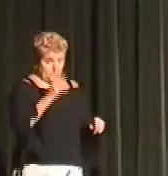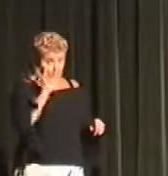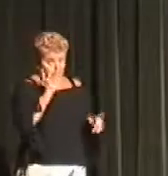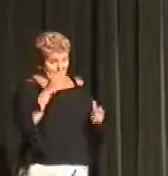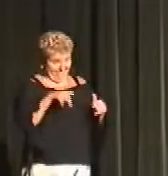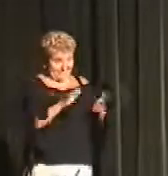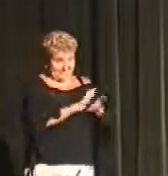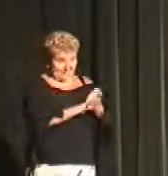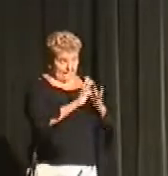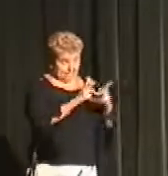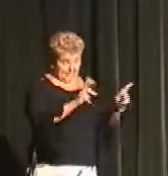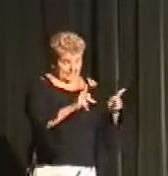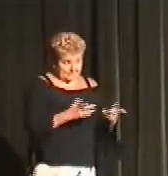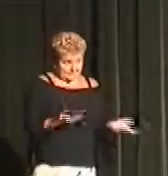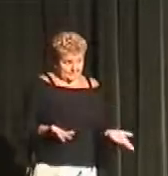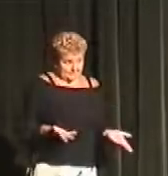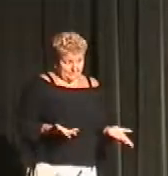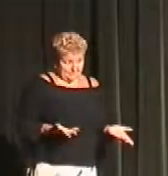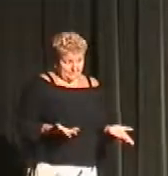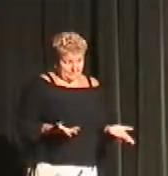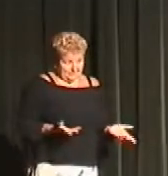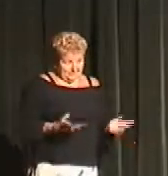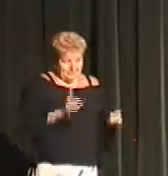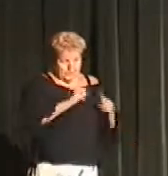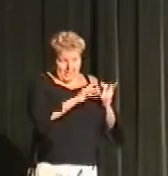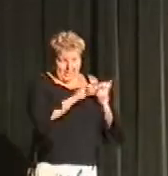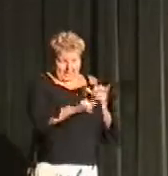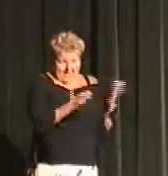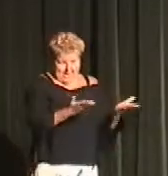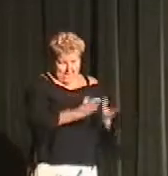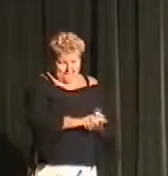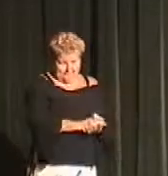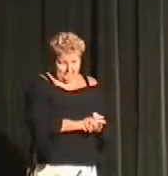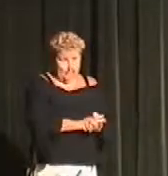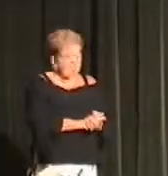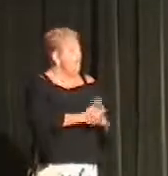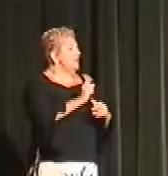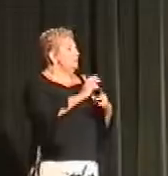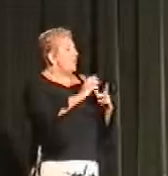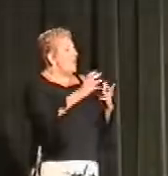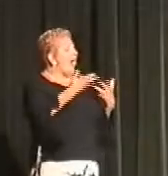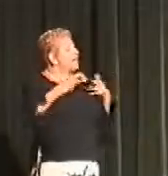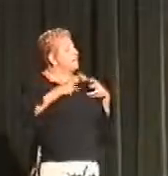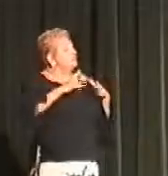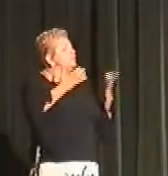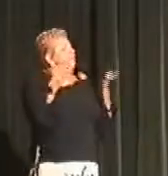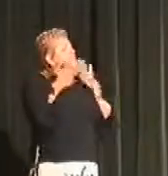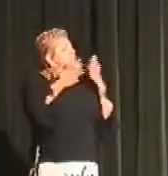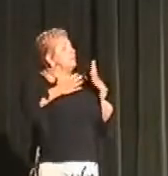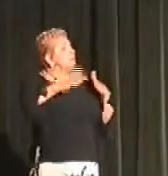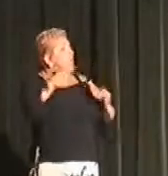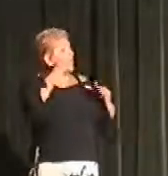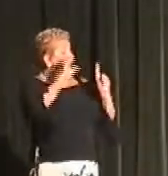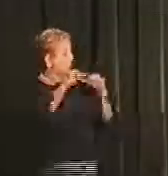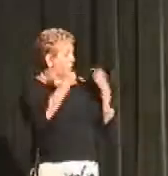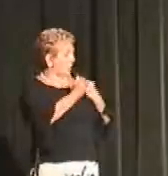know, you can't stay here, you know. And I didn't want to embarrass my home group. You know, I didn't want to embarrass everybody.